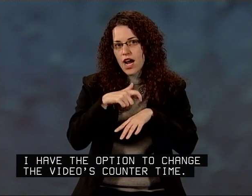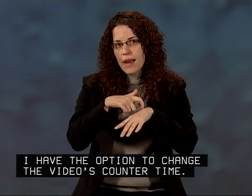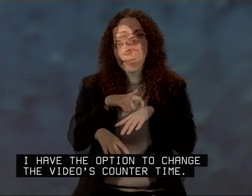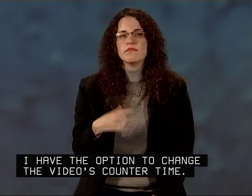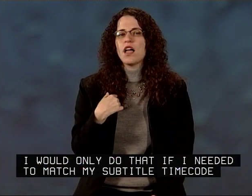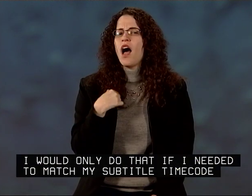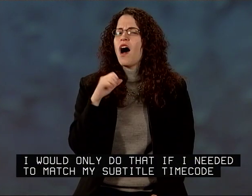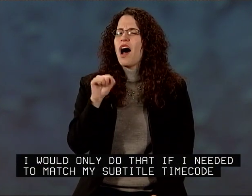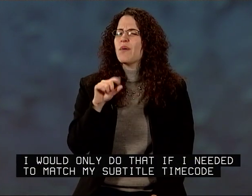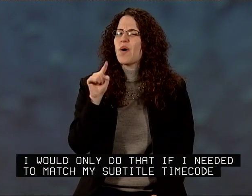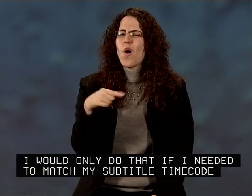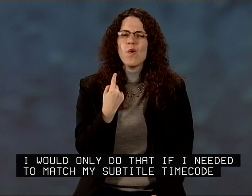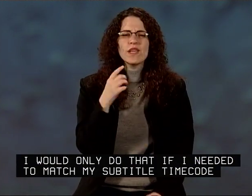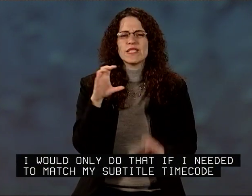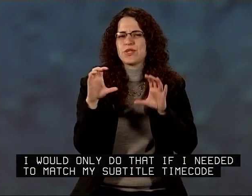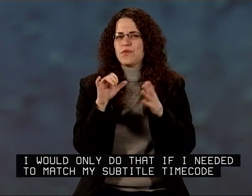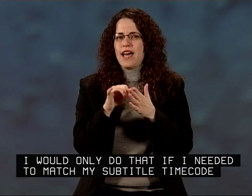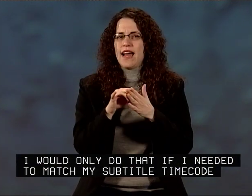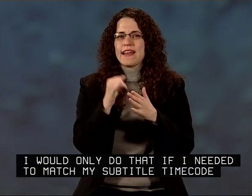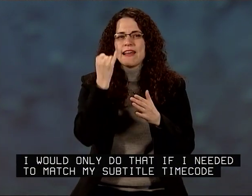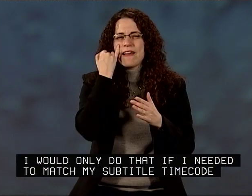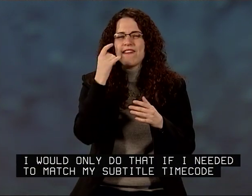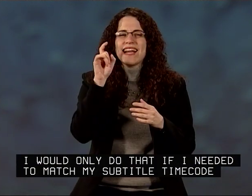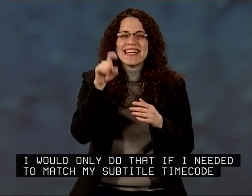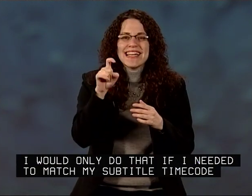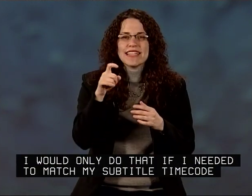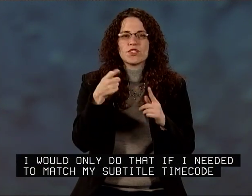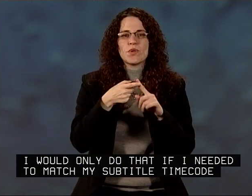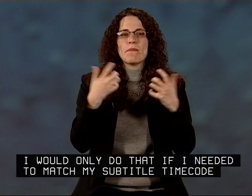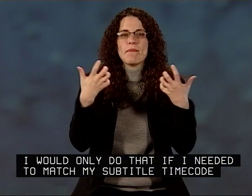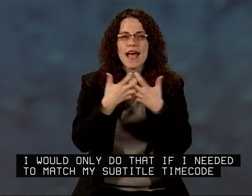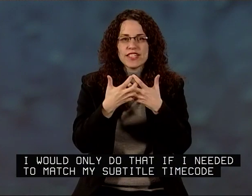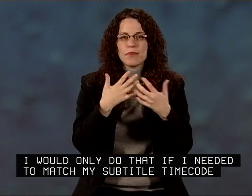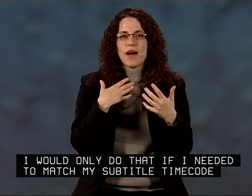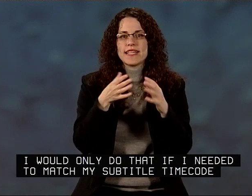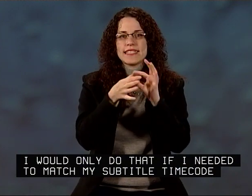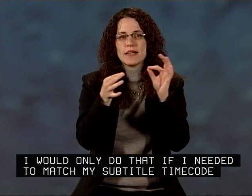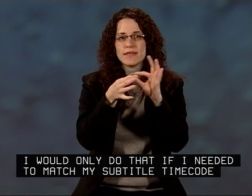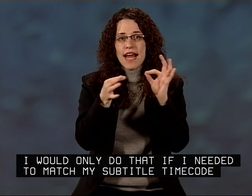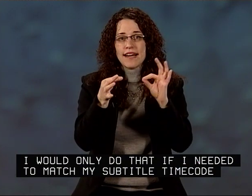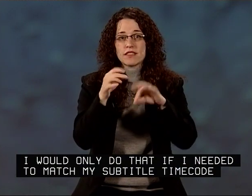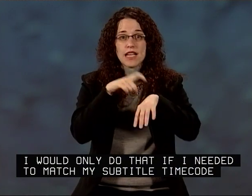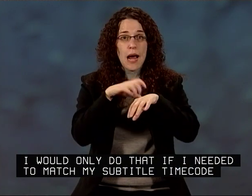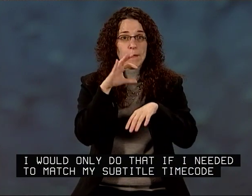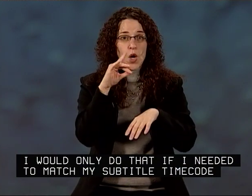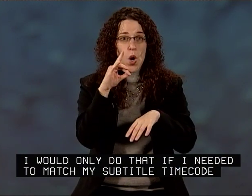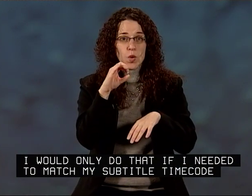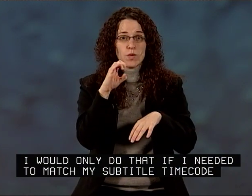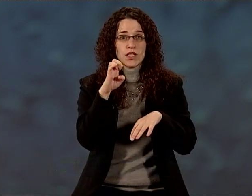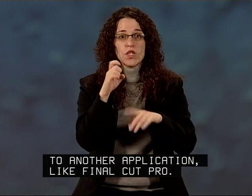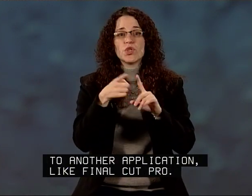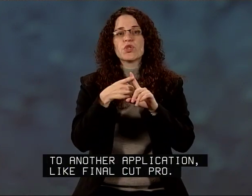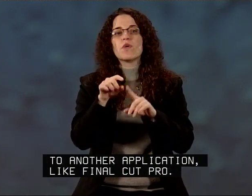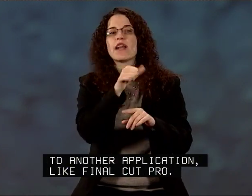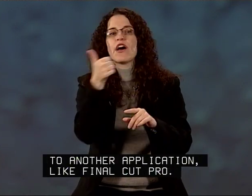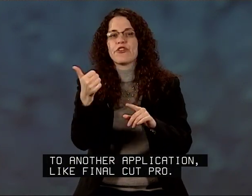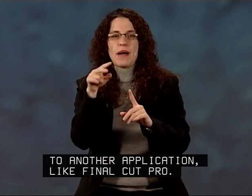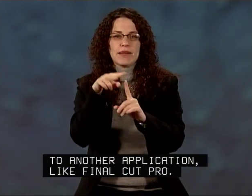time. I would only do that if I needed to match my subtitle time code to another